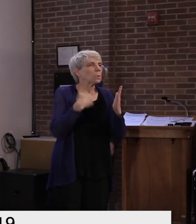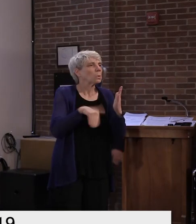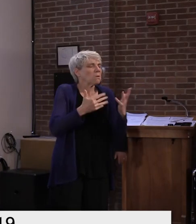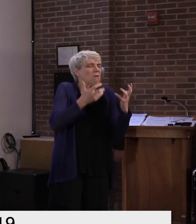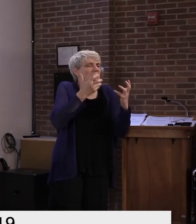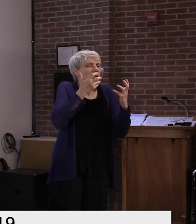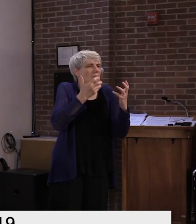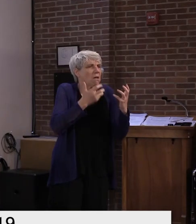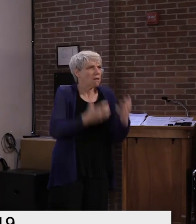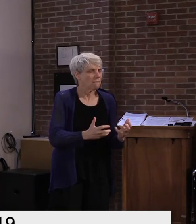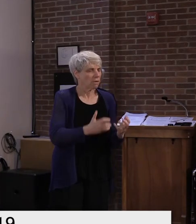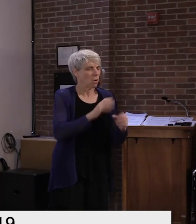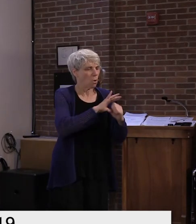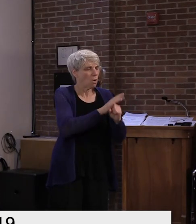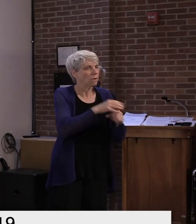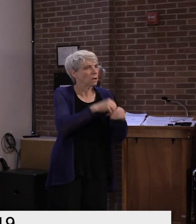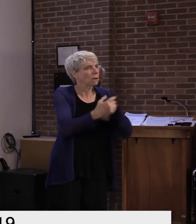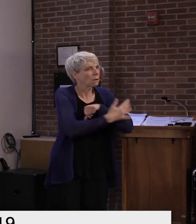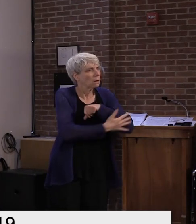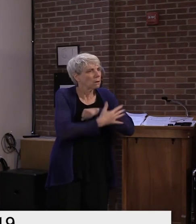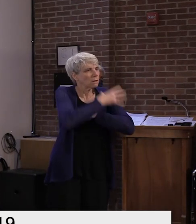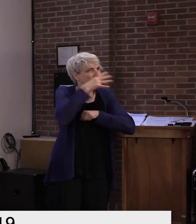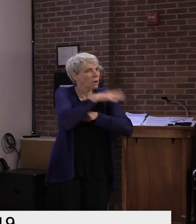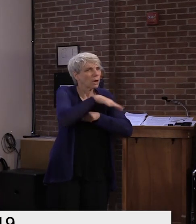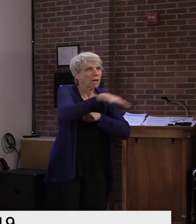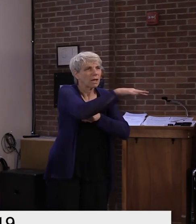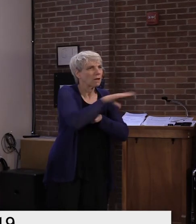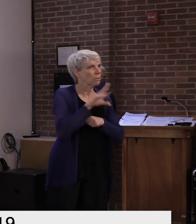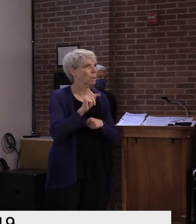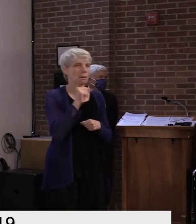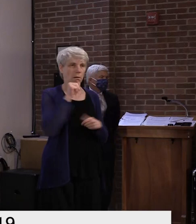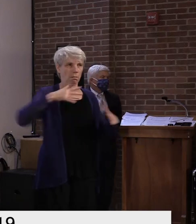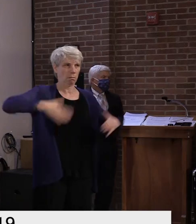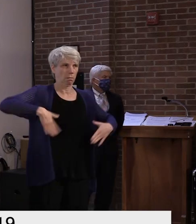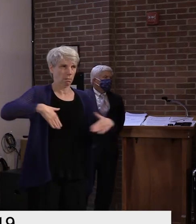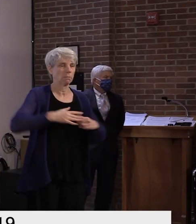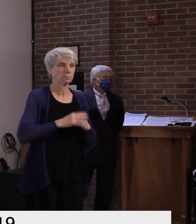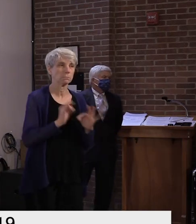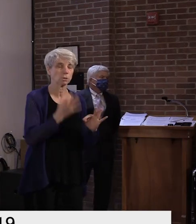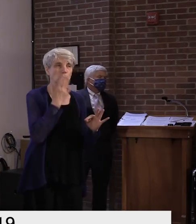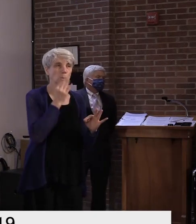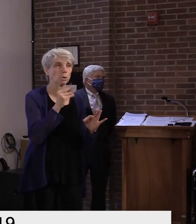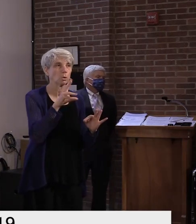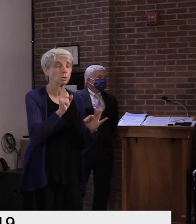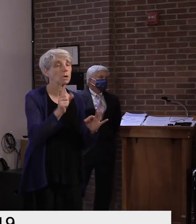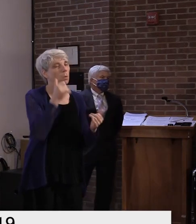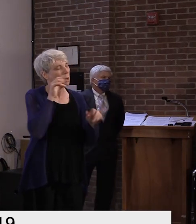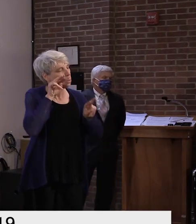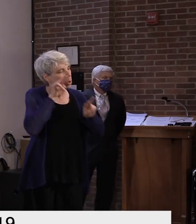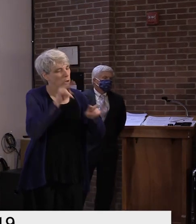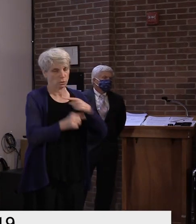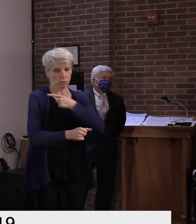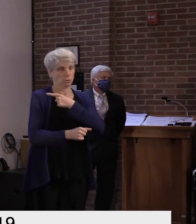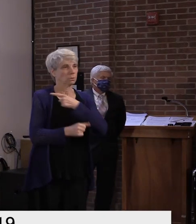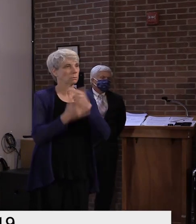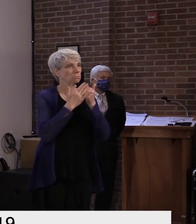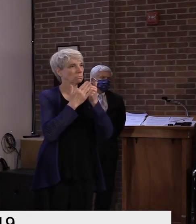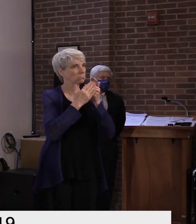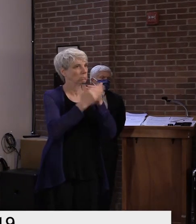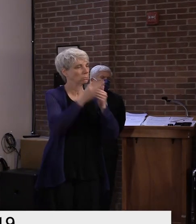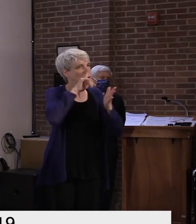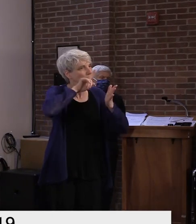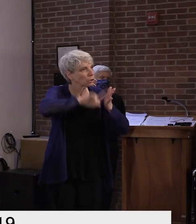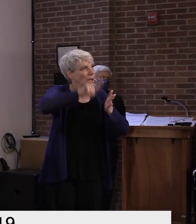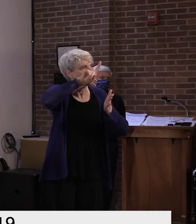concentrating only in those areas that are most urban. So something that we'll continue to keep an eye on as we go forward, but certainly nothing